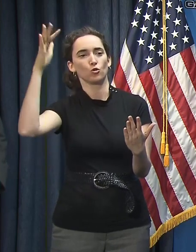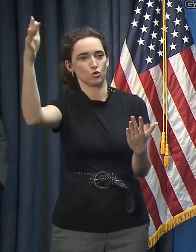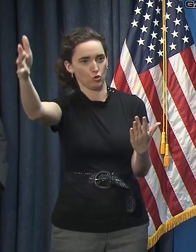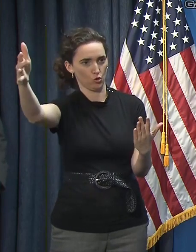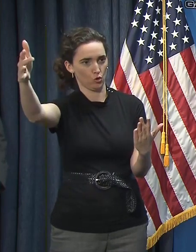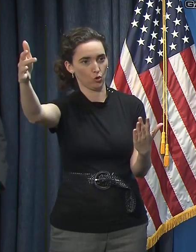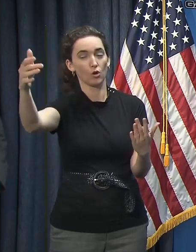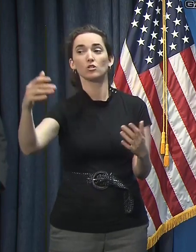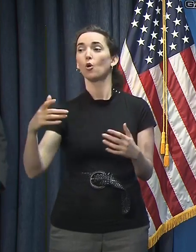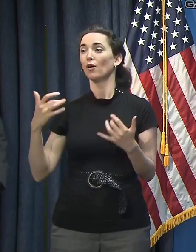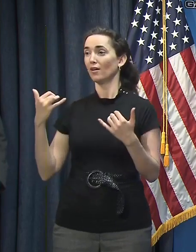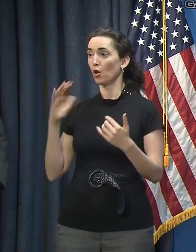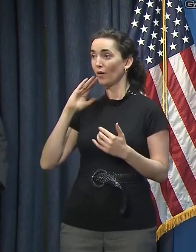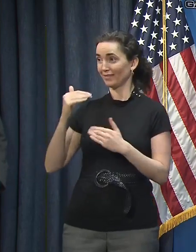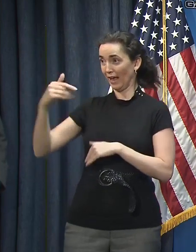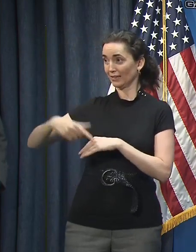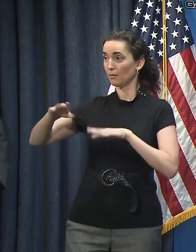have to hit the brakes again,